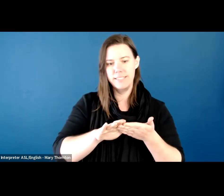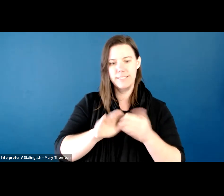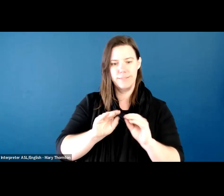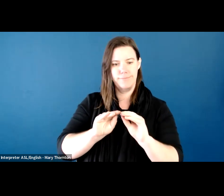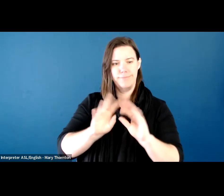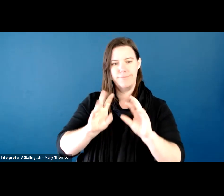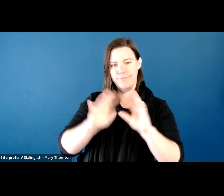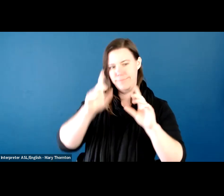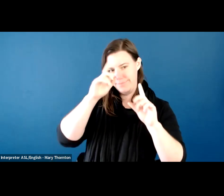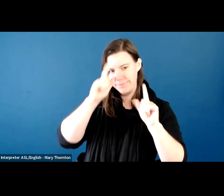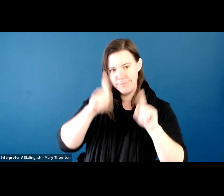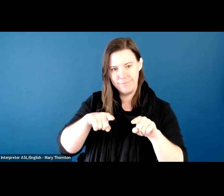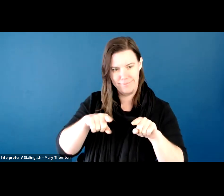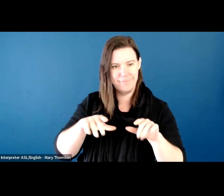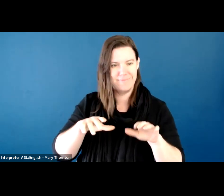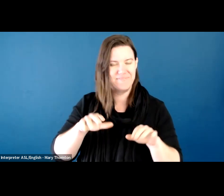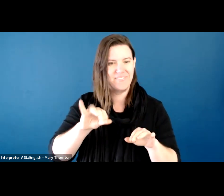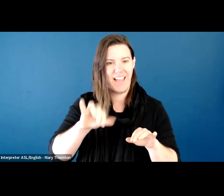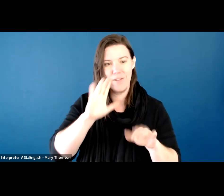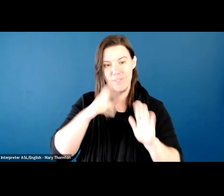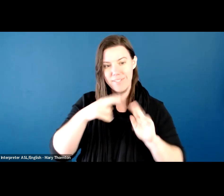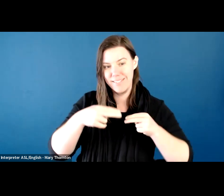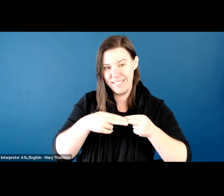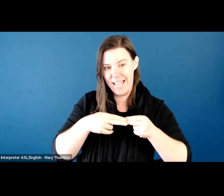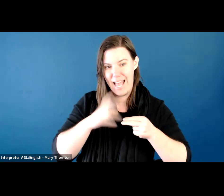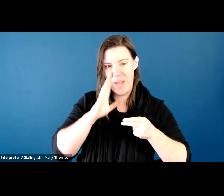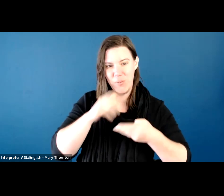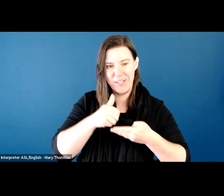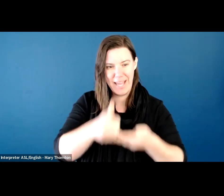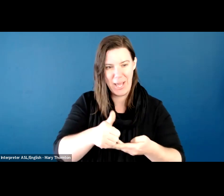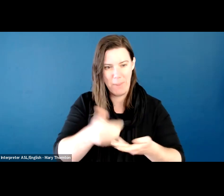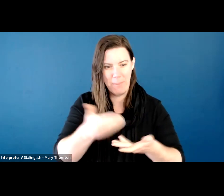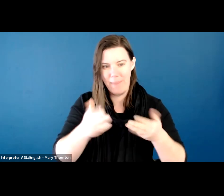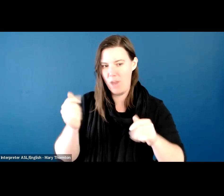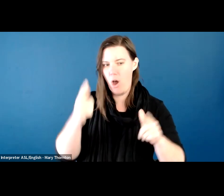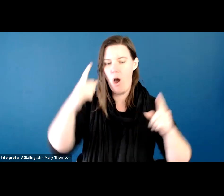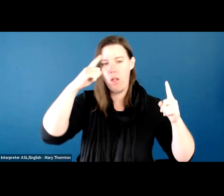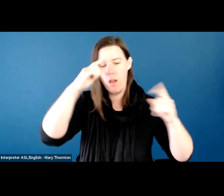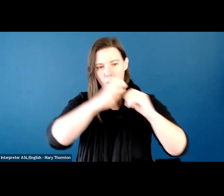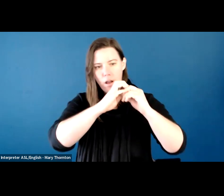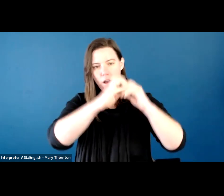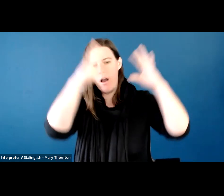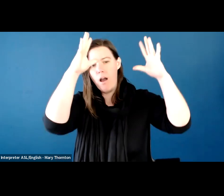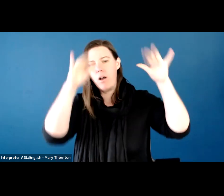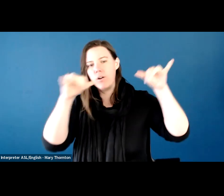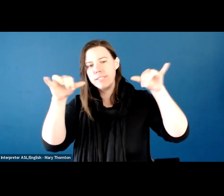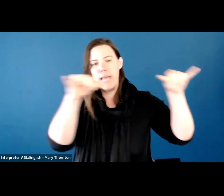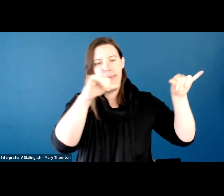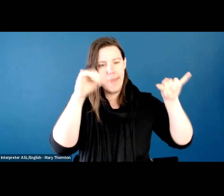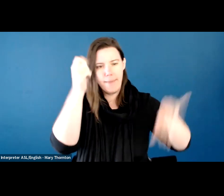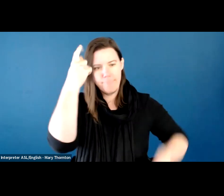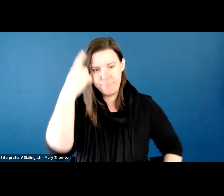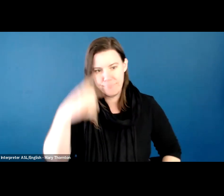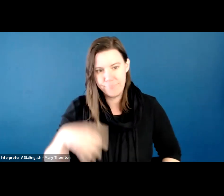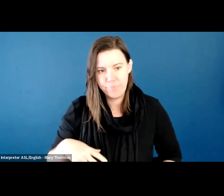maybe you'll share that slide, Jamie, and folks can see how I forgot about that. That's right. I think you were anticipating that question. So Chloe, can you